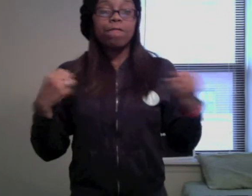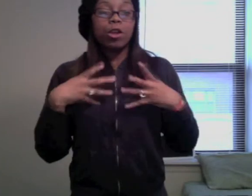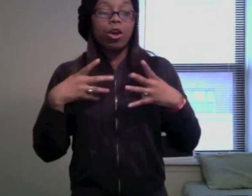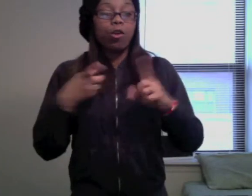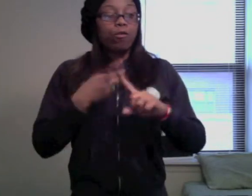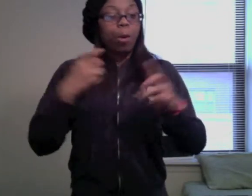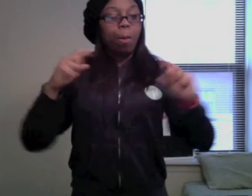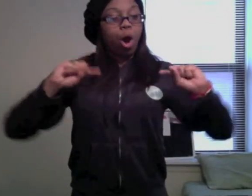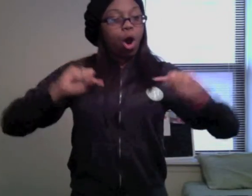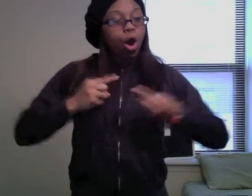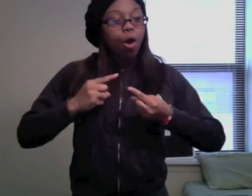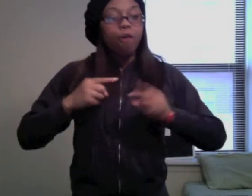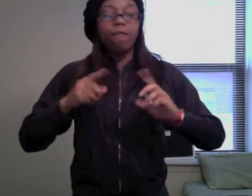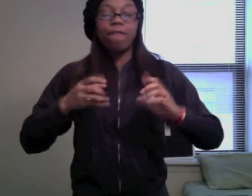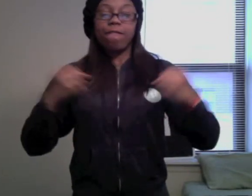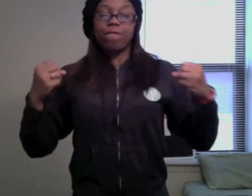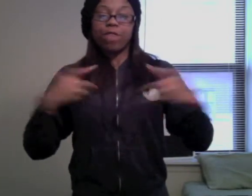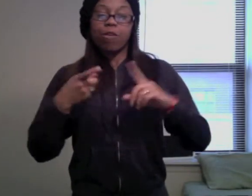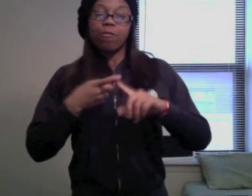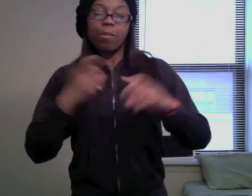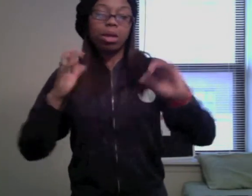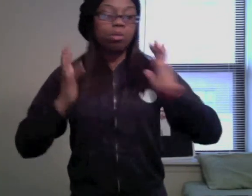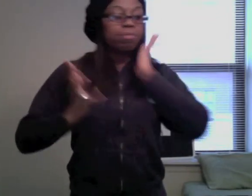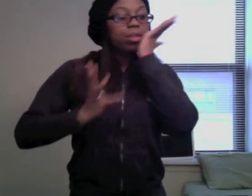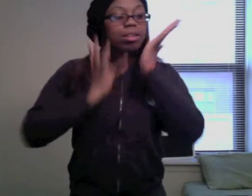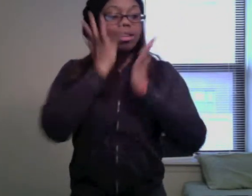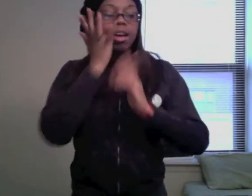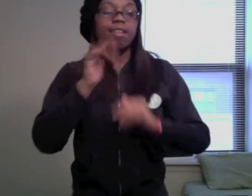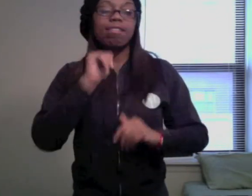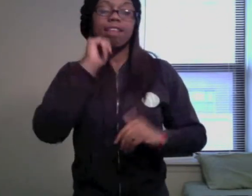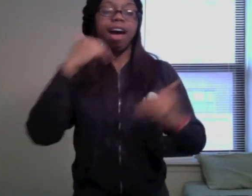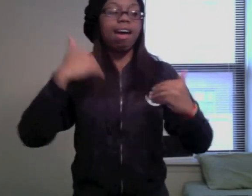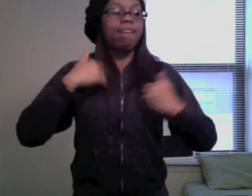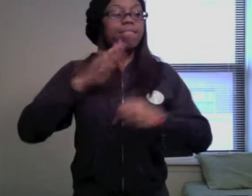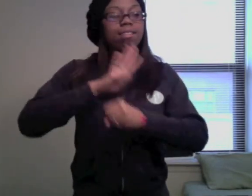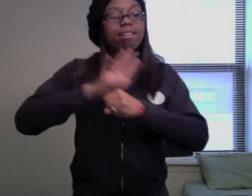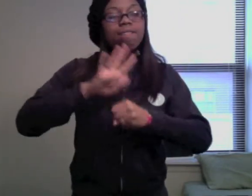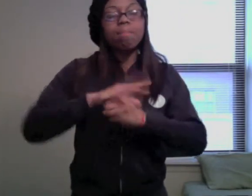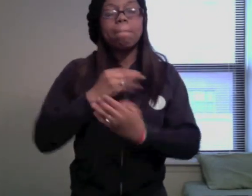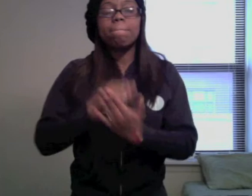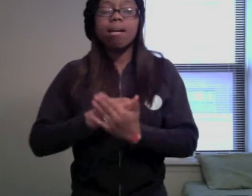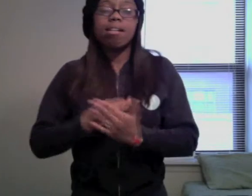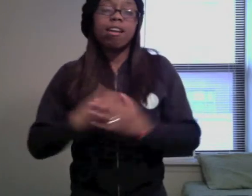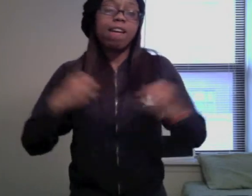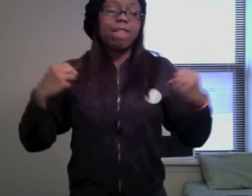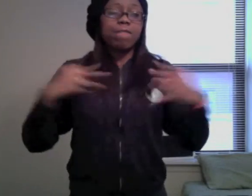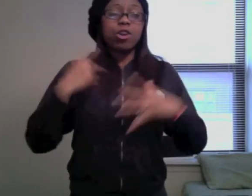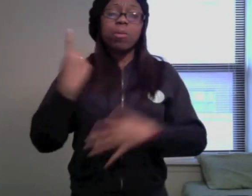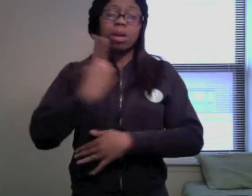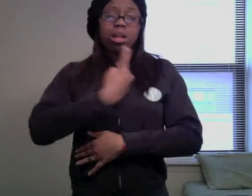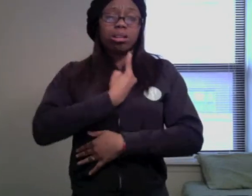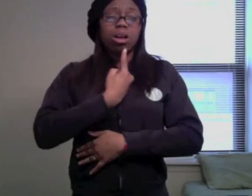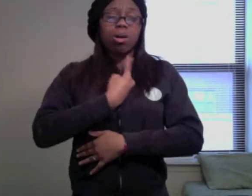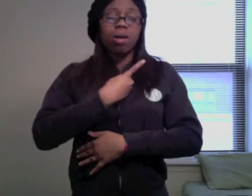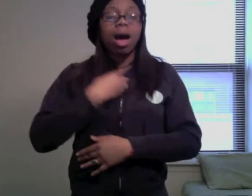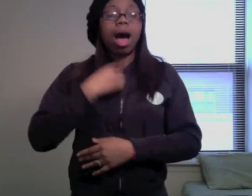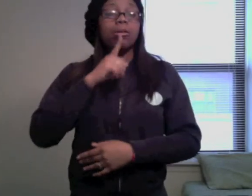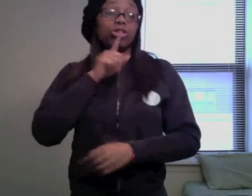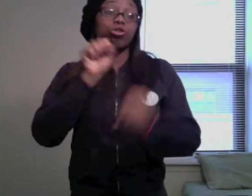being humiliated, fear of not having enough money, fear of being alone. I'm sure you could add to the list.